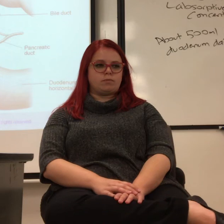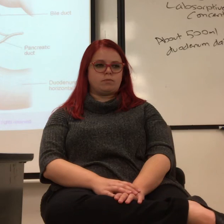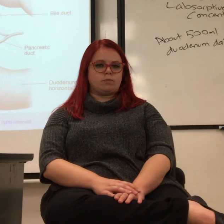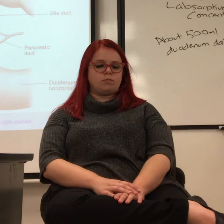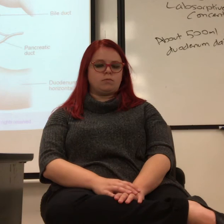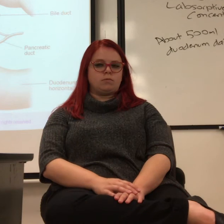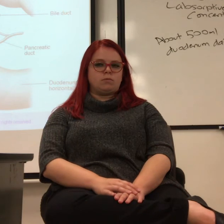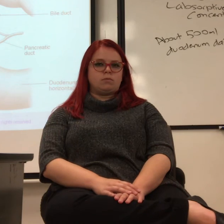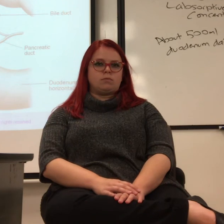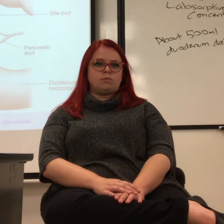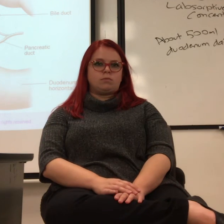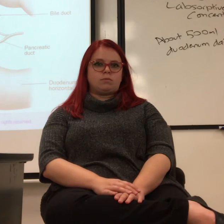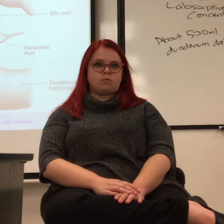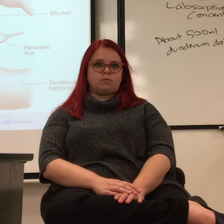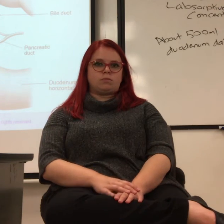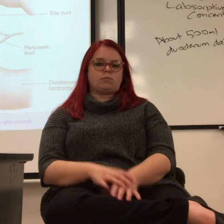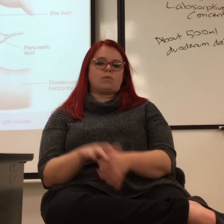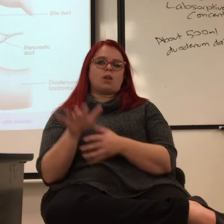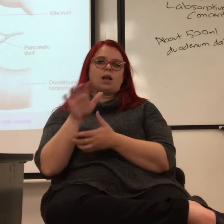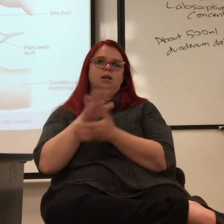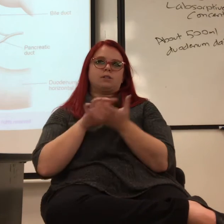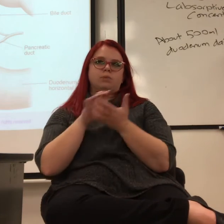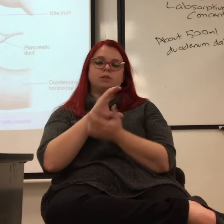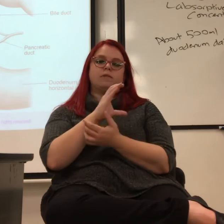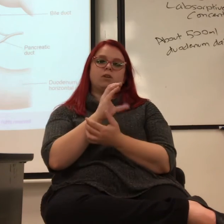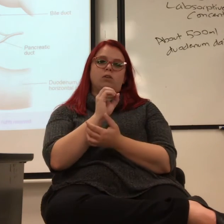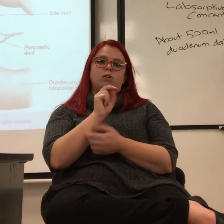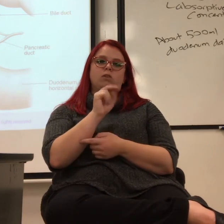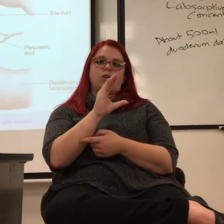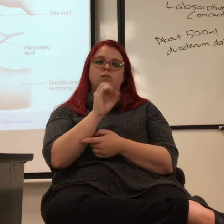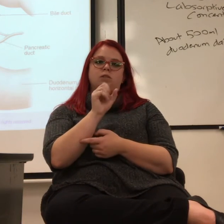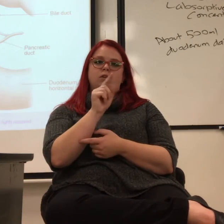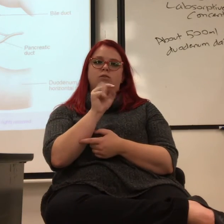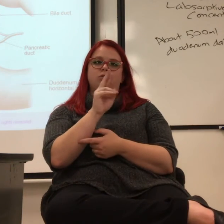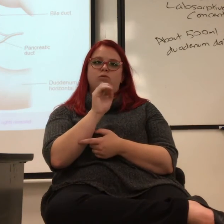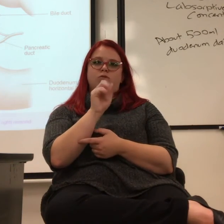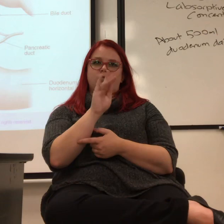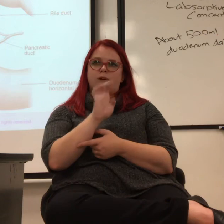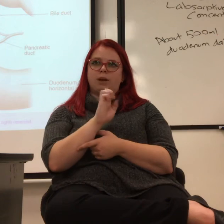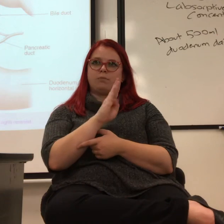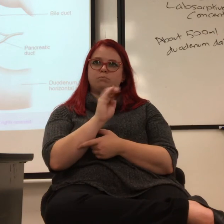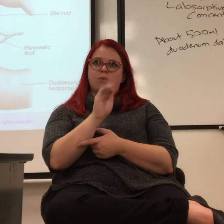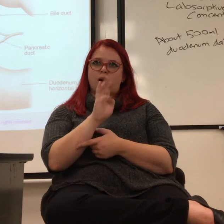It's a mix of dilute concentrated bile.